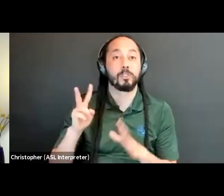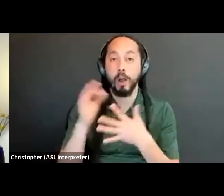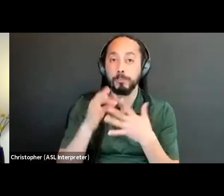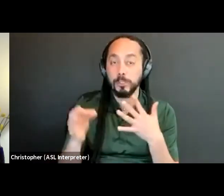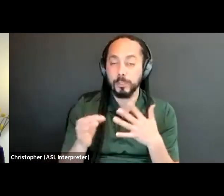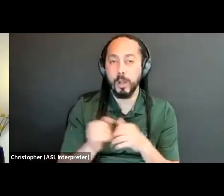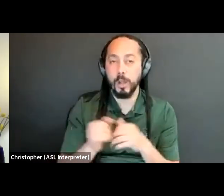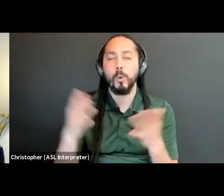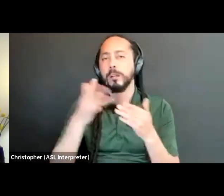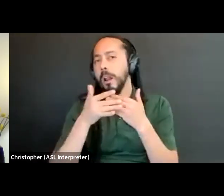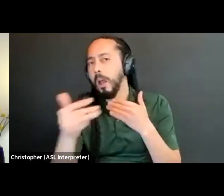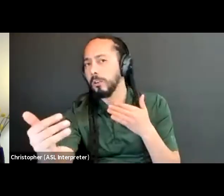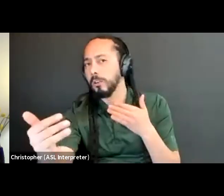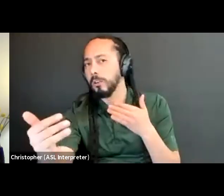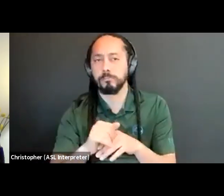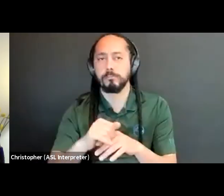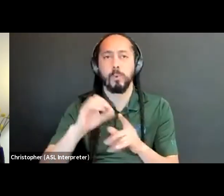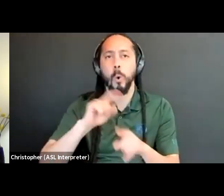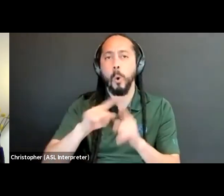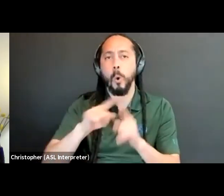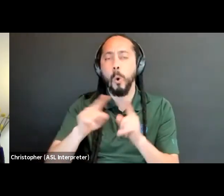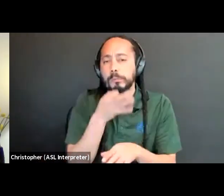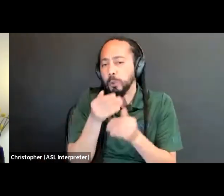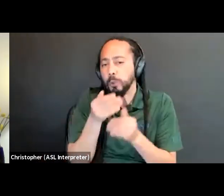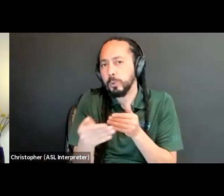short-term effects? And in Mary's case,